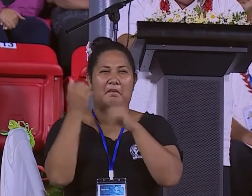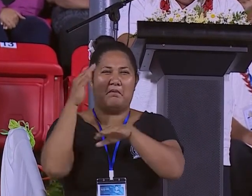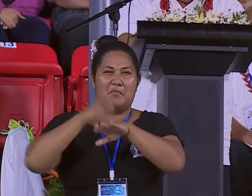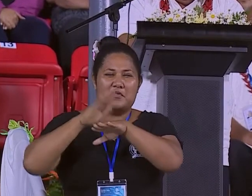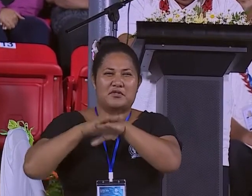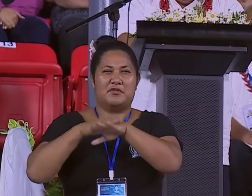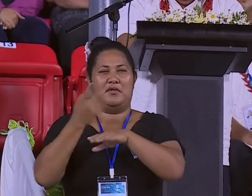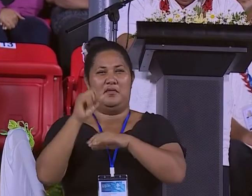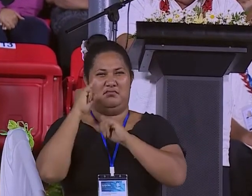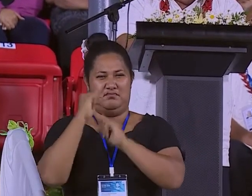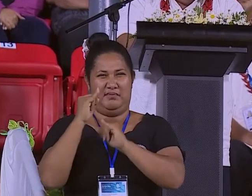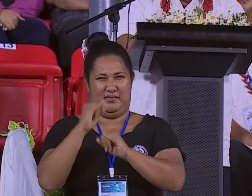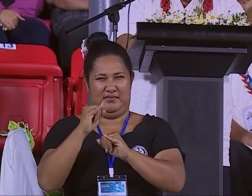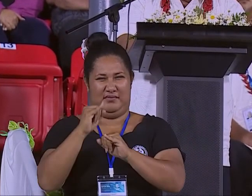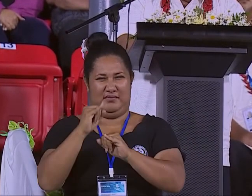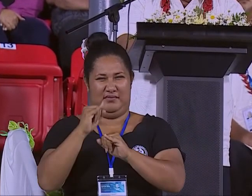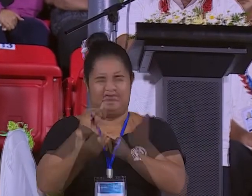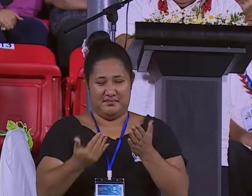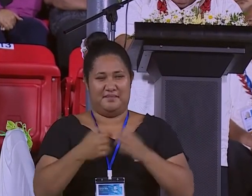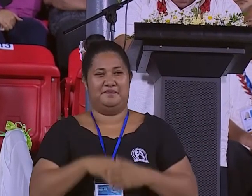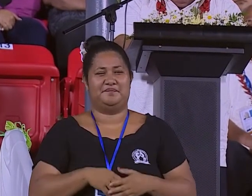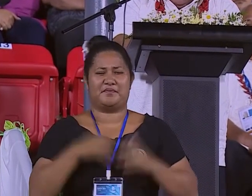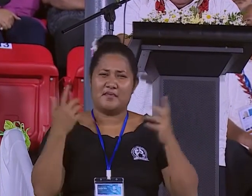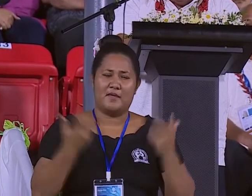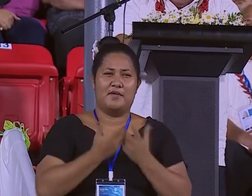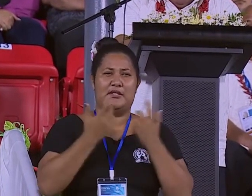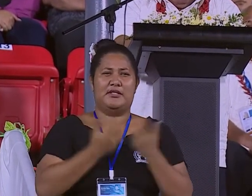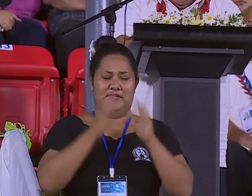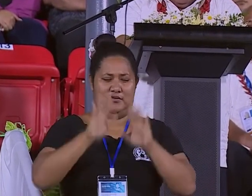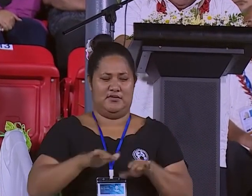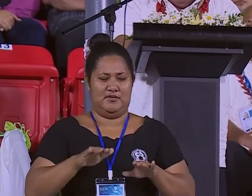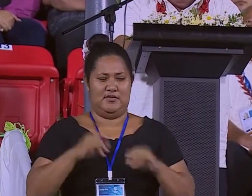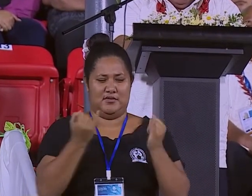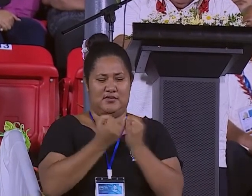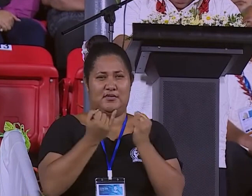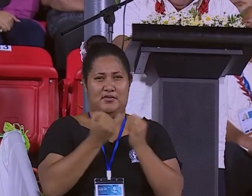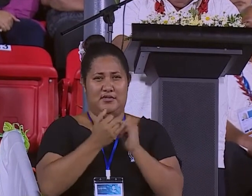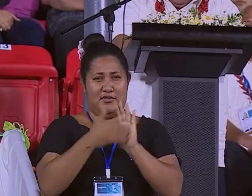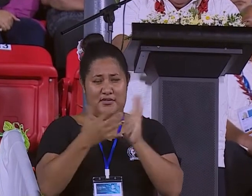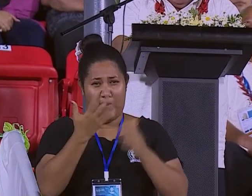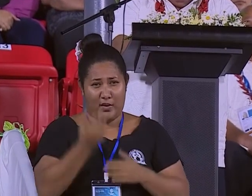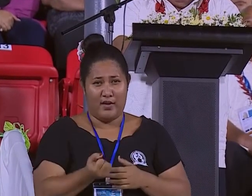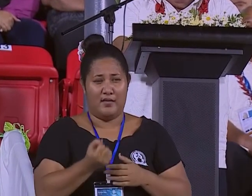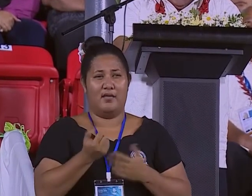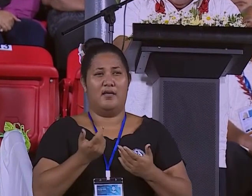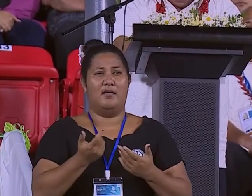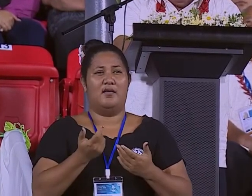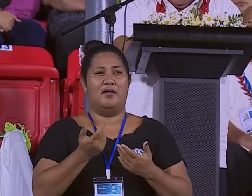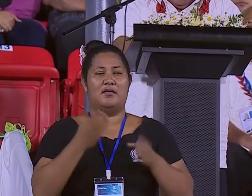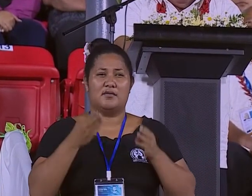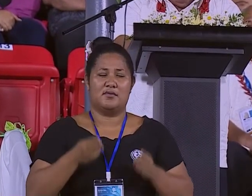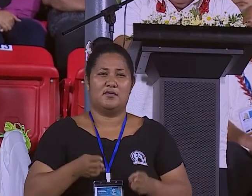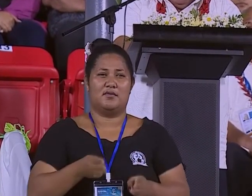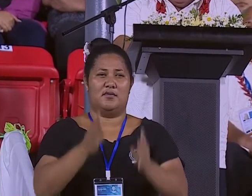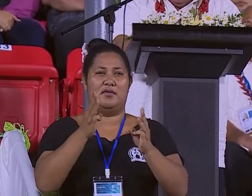langa whanei ona po. E leo whaanga tama ue hei nei, wa avea mala